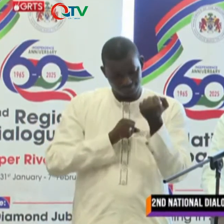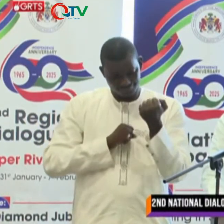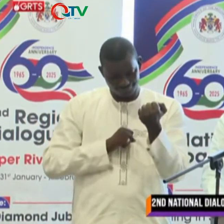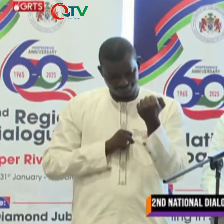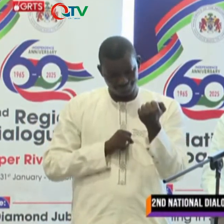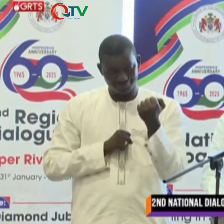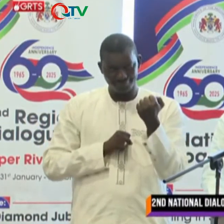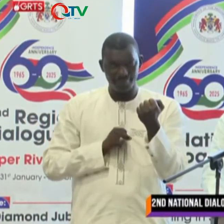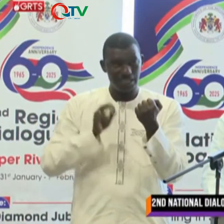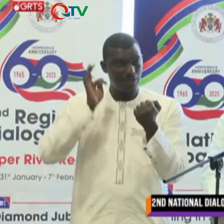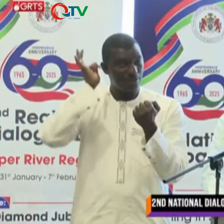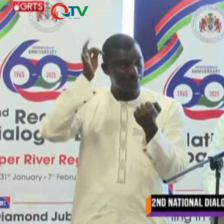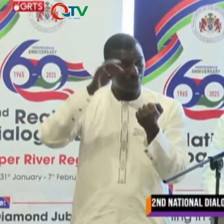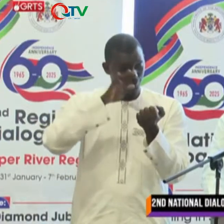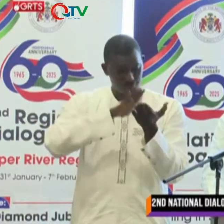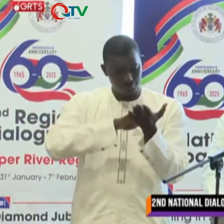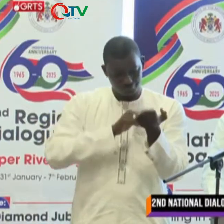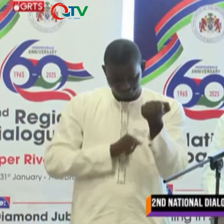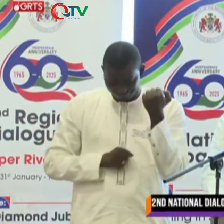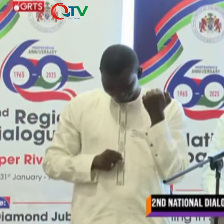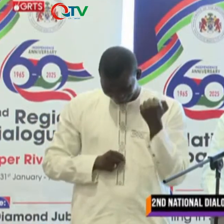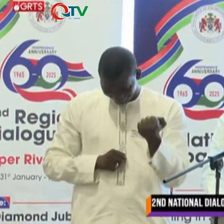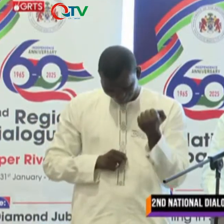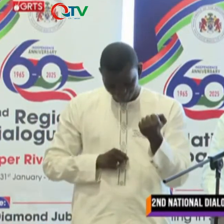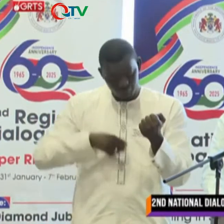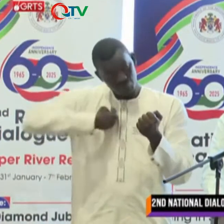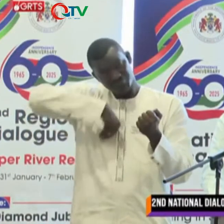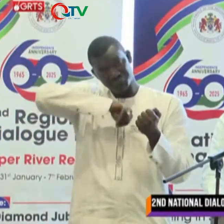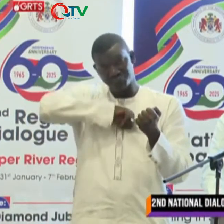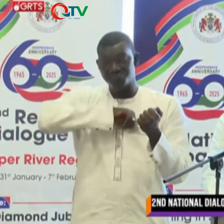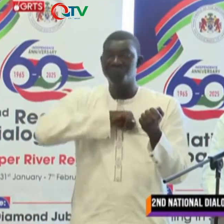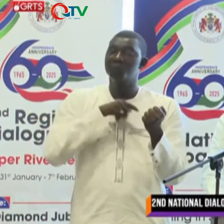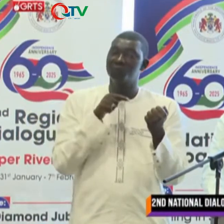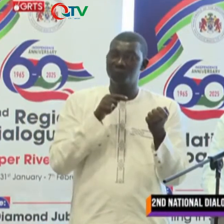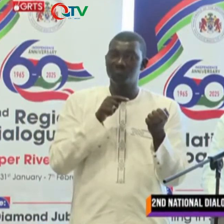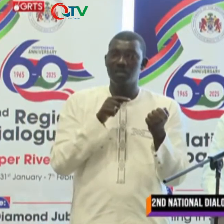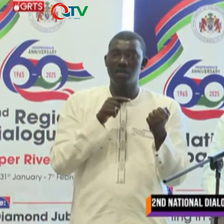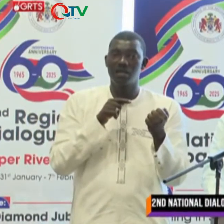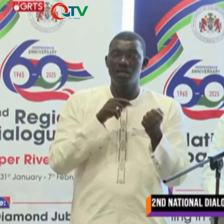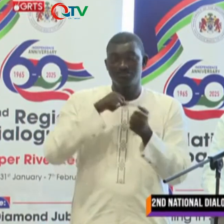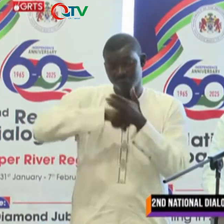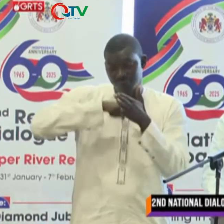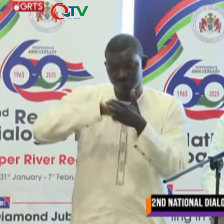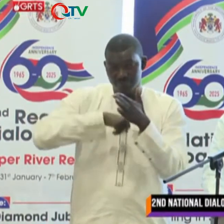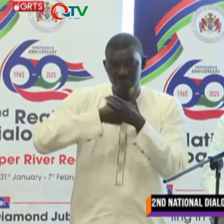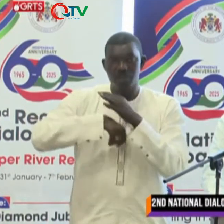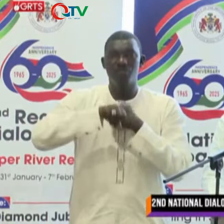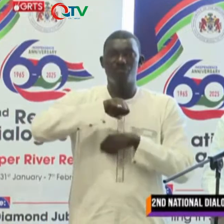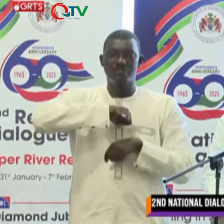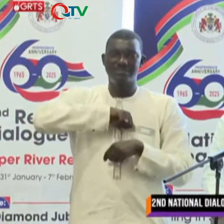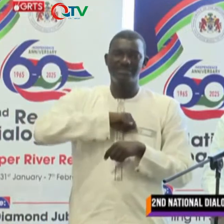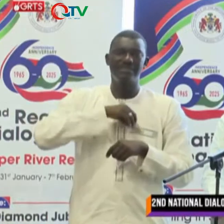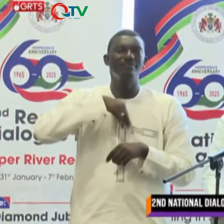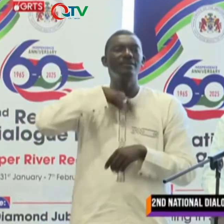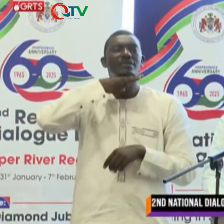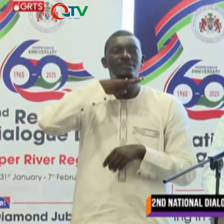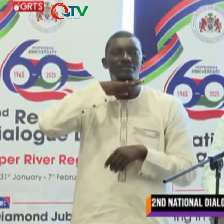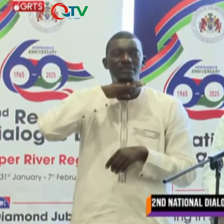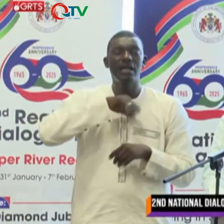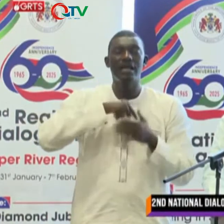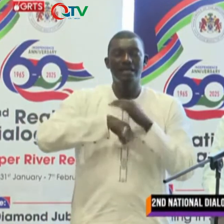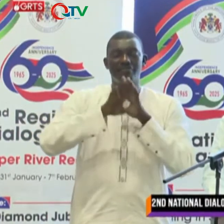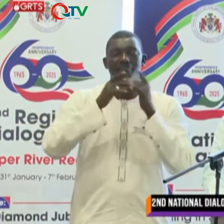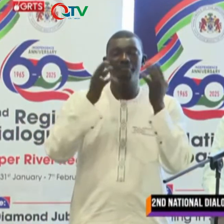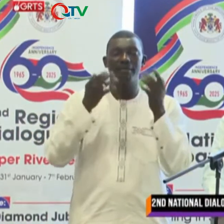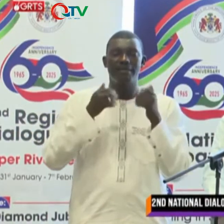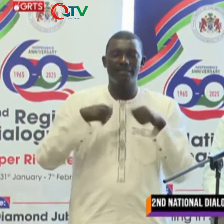hands, respect our sovereignty, and strive for self-sufficiency in our major